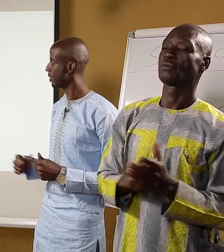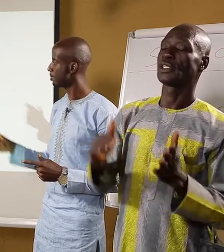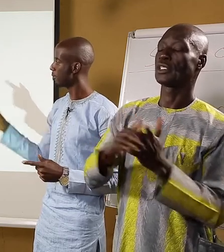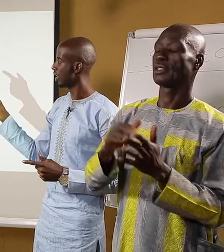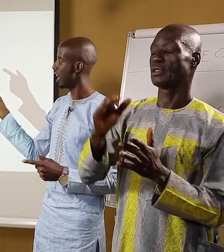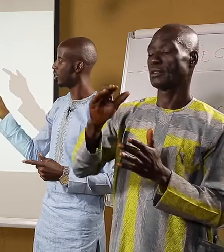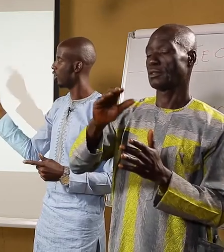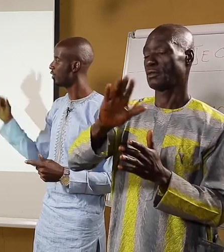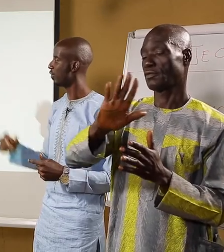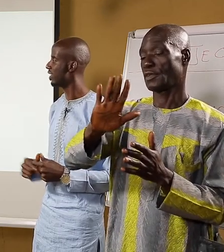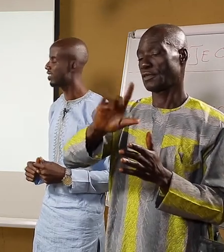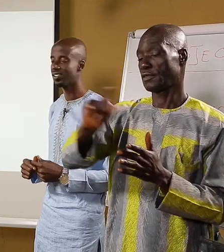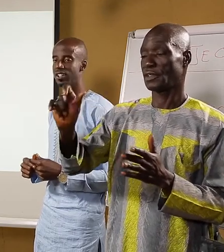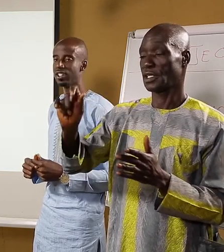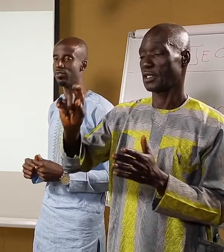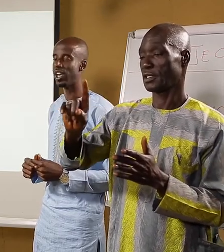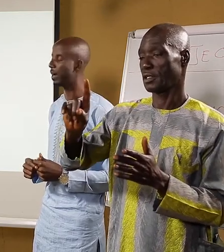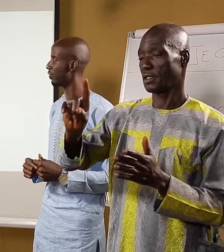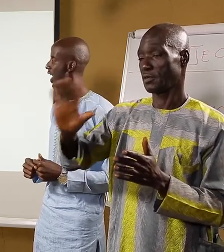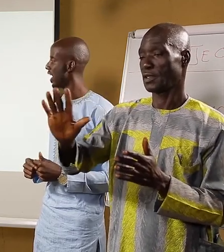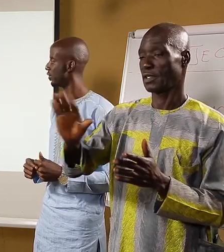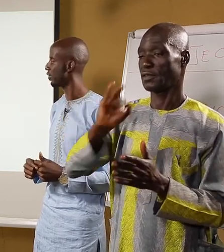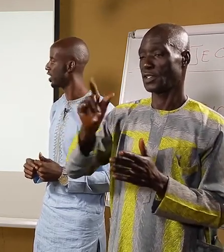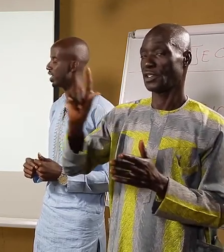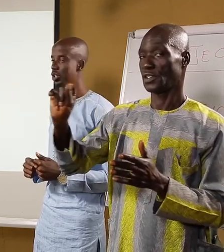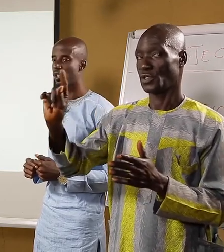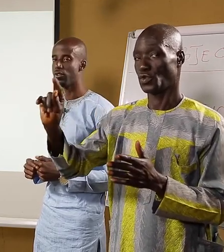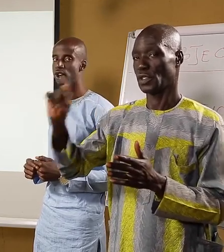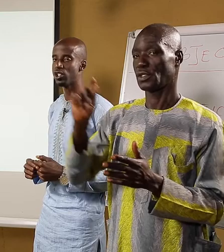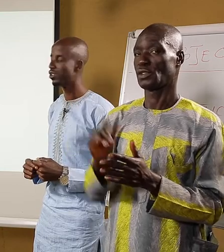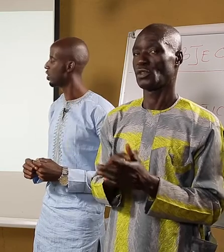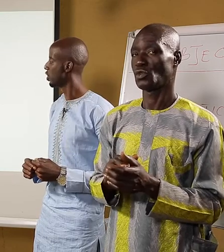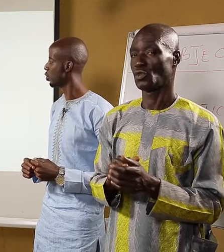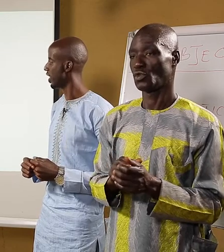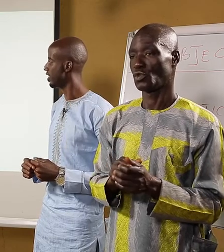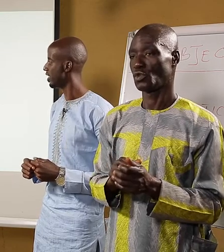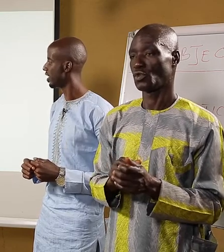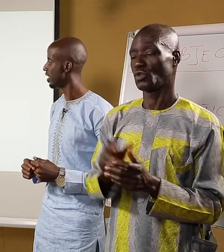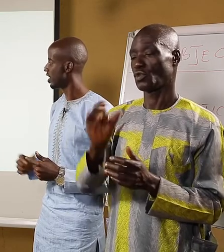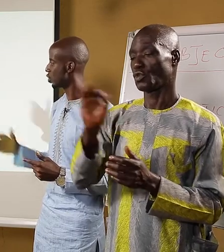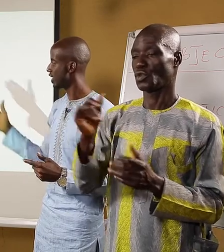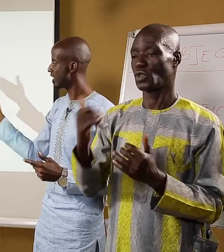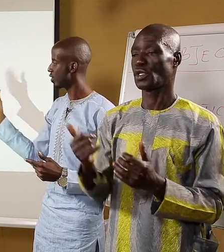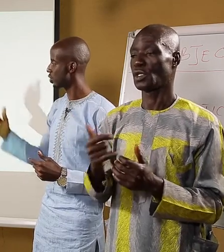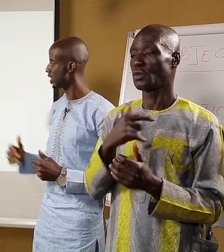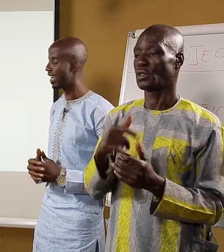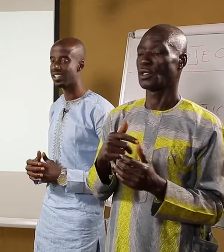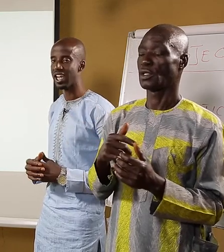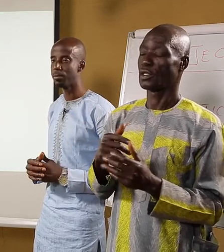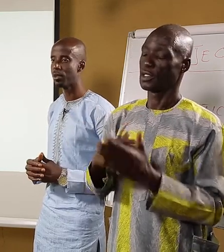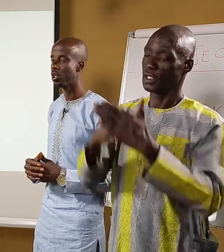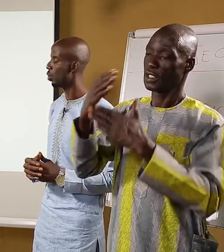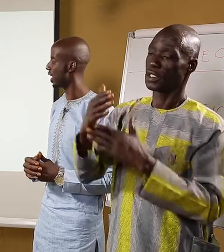1. And 100 divided by 5, it will give us 20. So that takes us to the